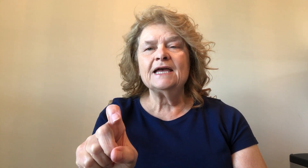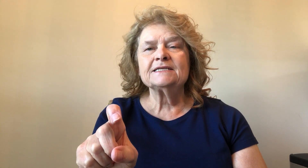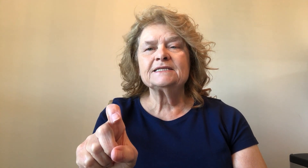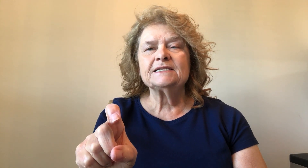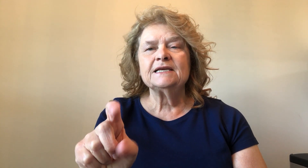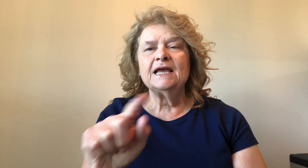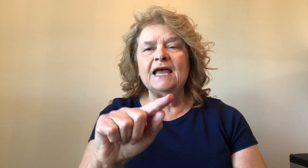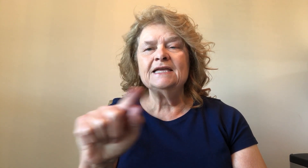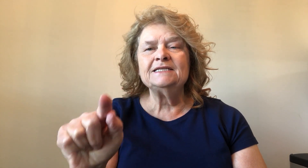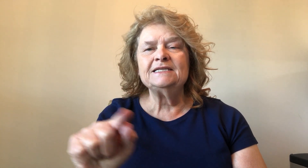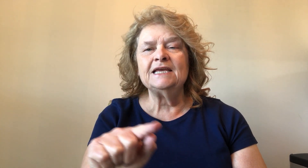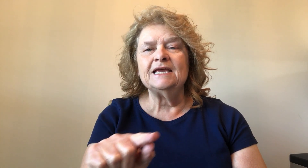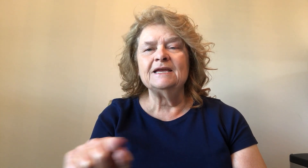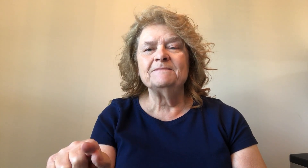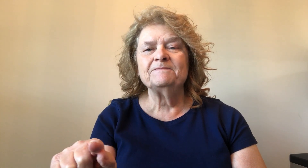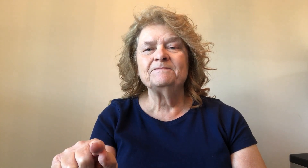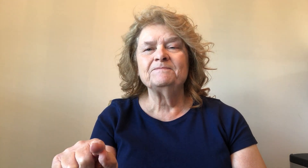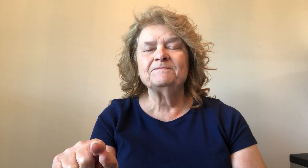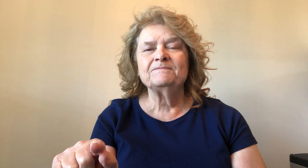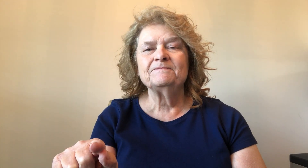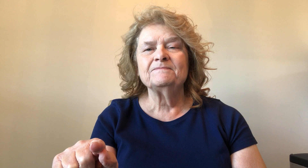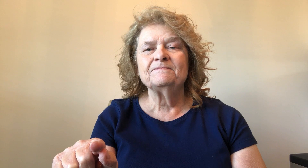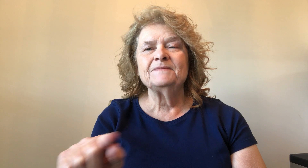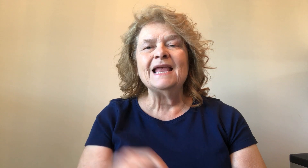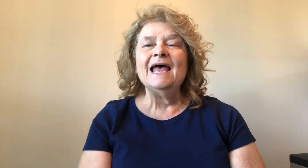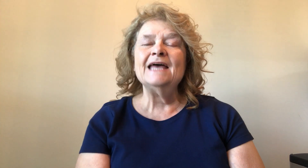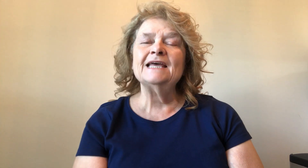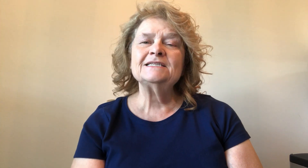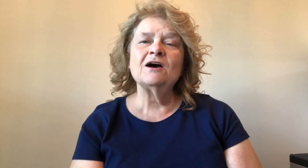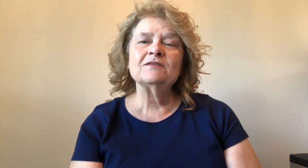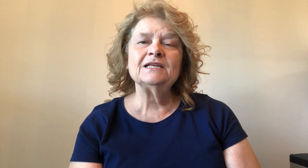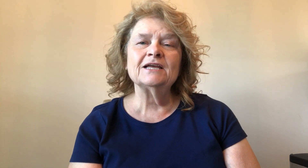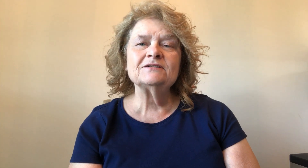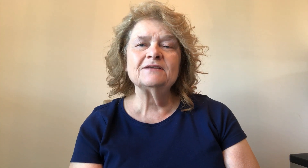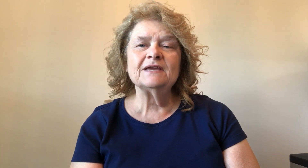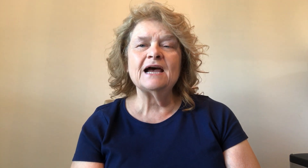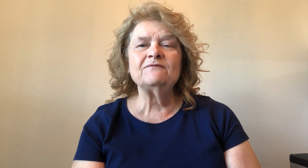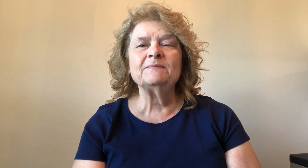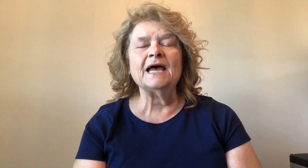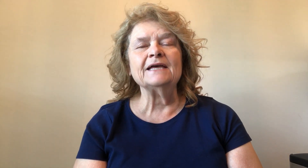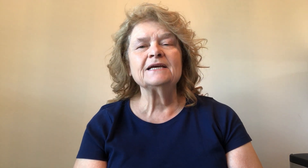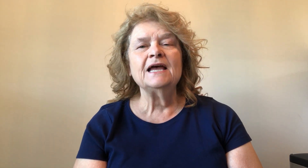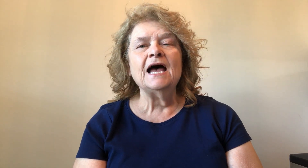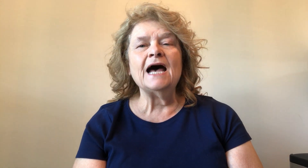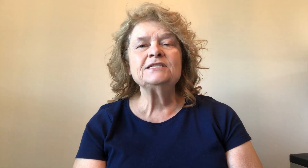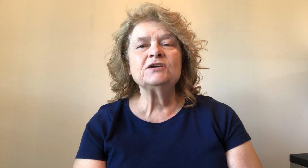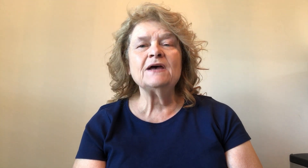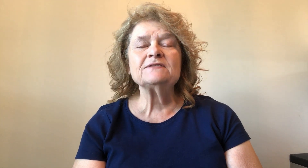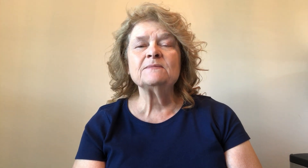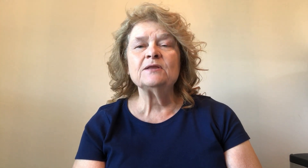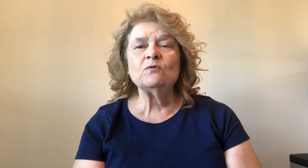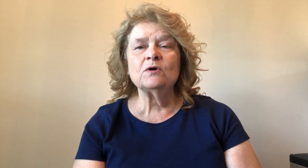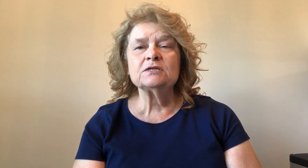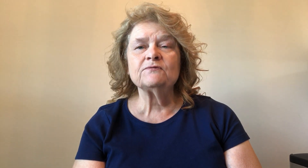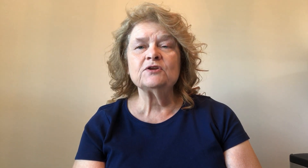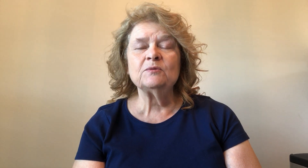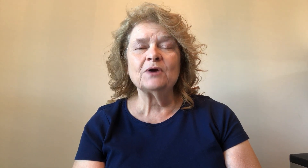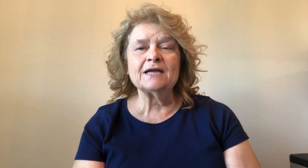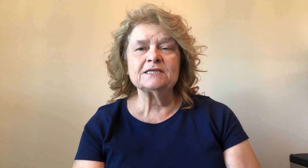X, and Z. And that's all the letters of the alphabet. I do have some other words for you to practice